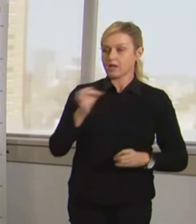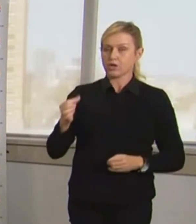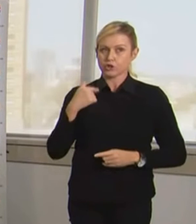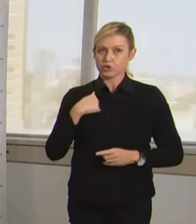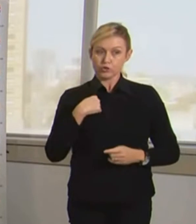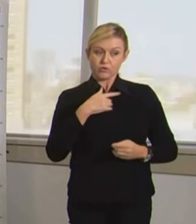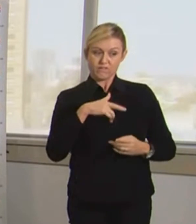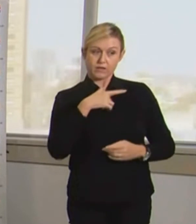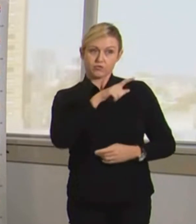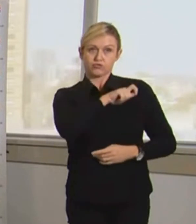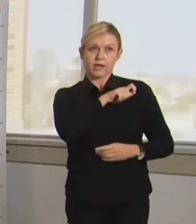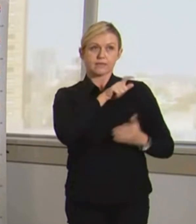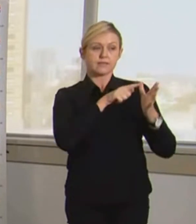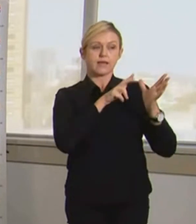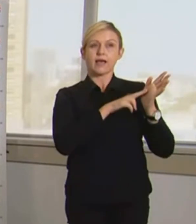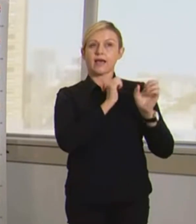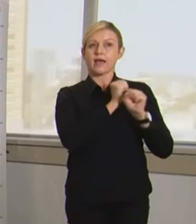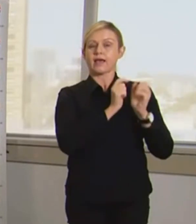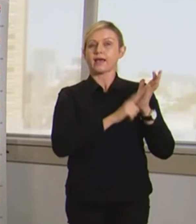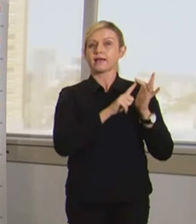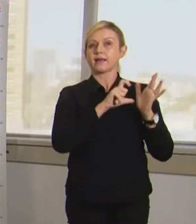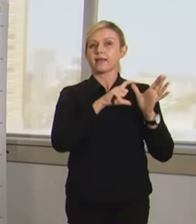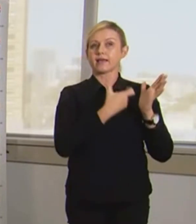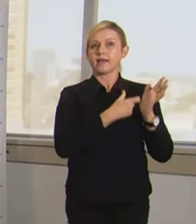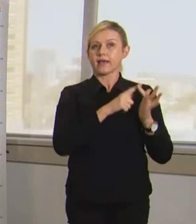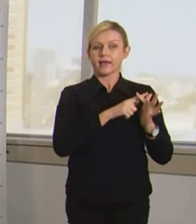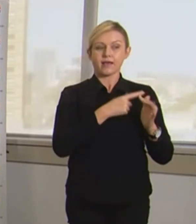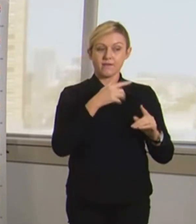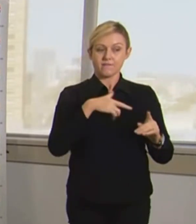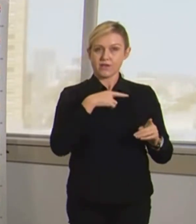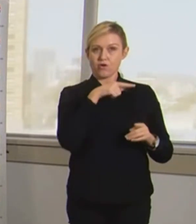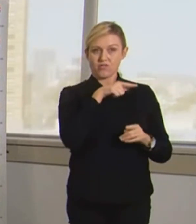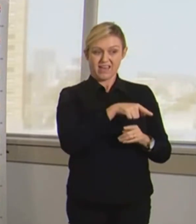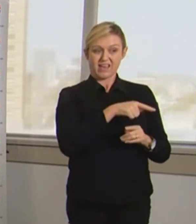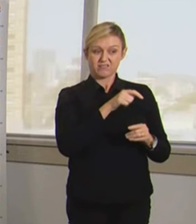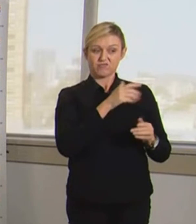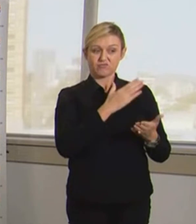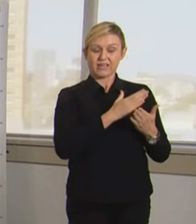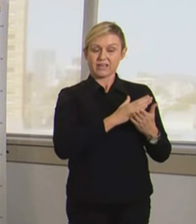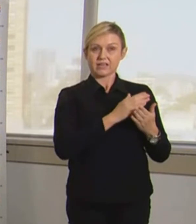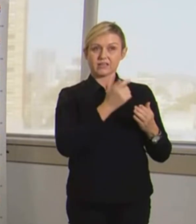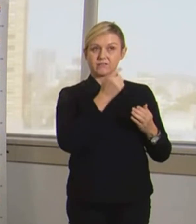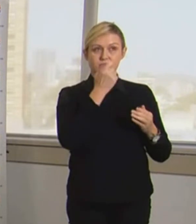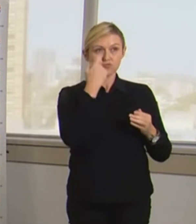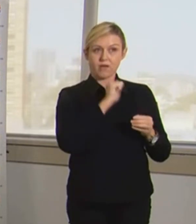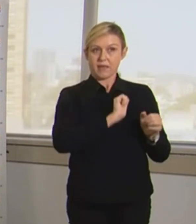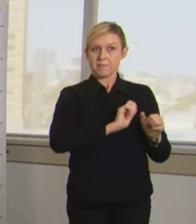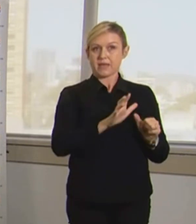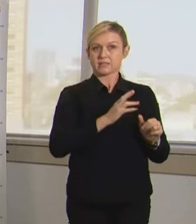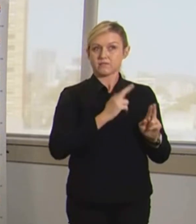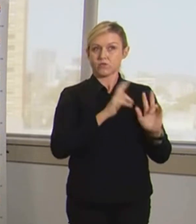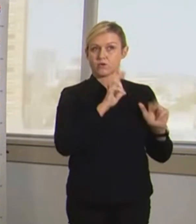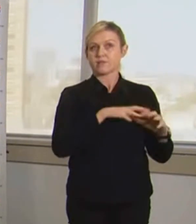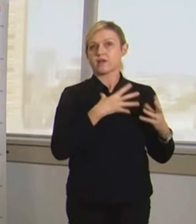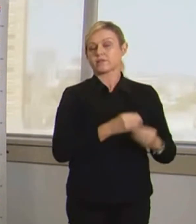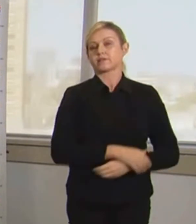should have full faith that Anglicare has managed this in the best possible way? I think Anglicare have taken the